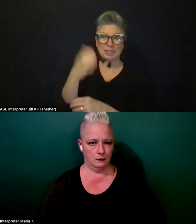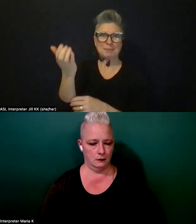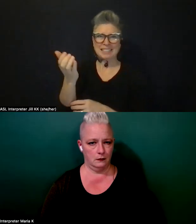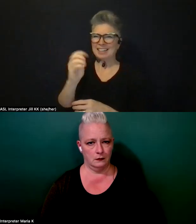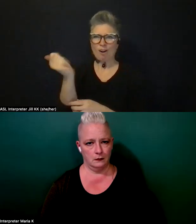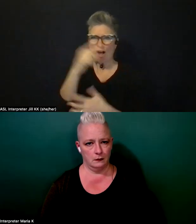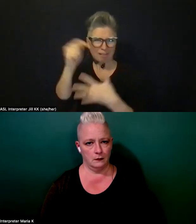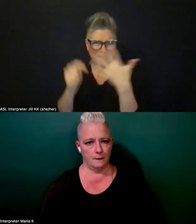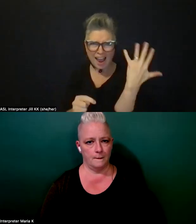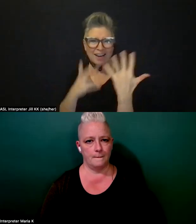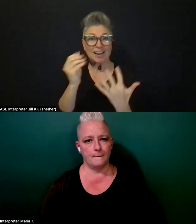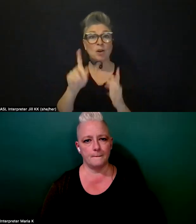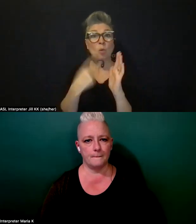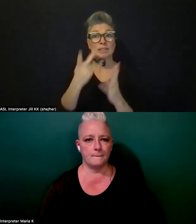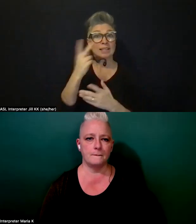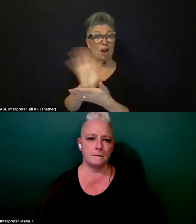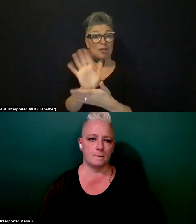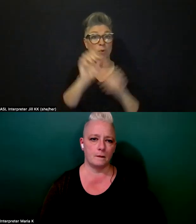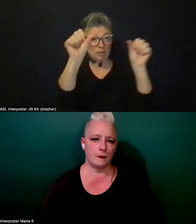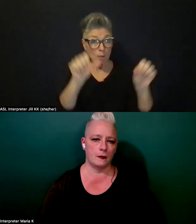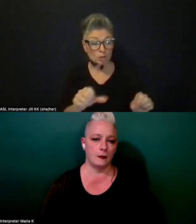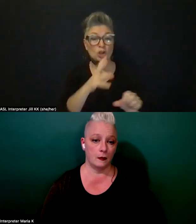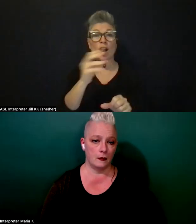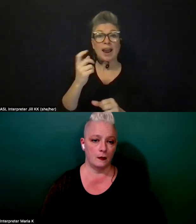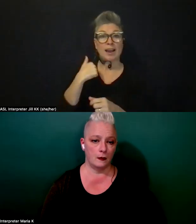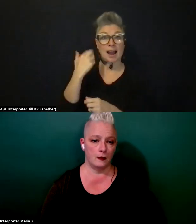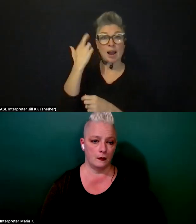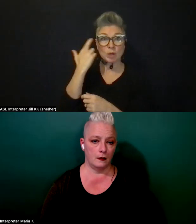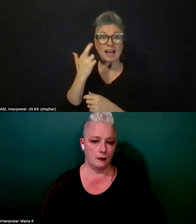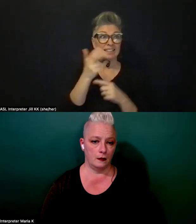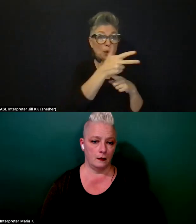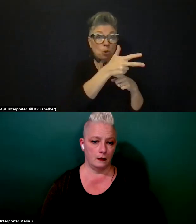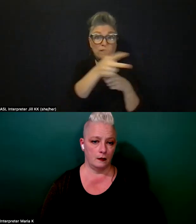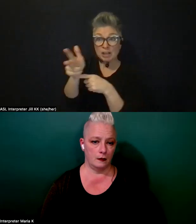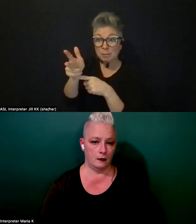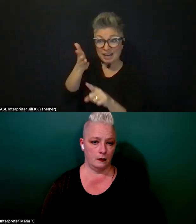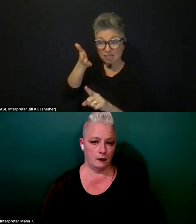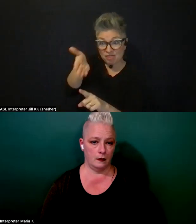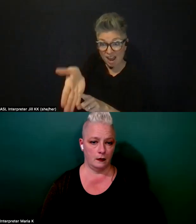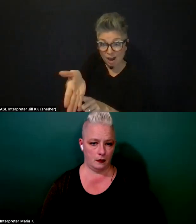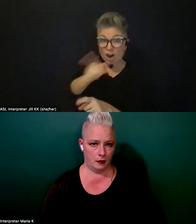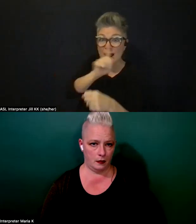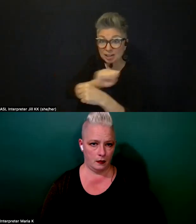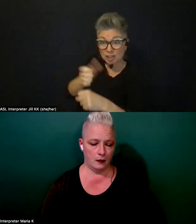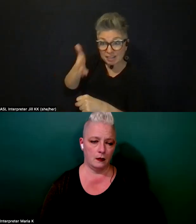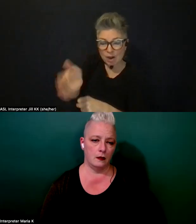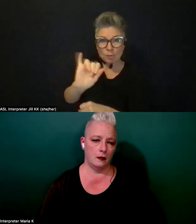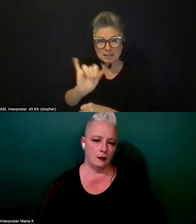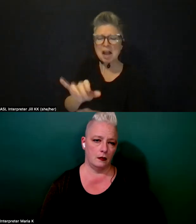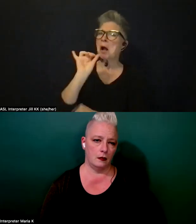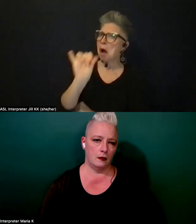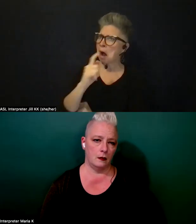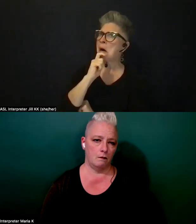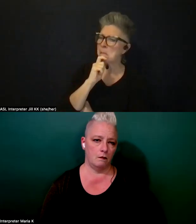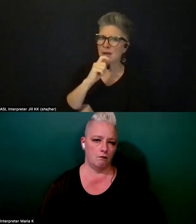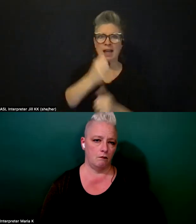poster and once I learned that they were filming Biltmore Christmas down in Biltmore, I was like, hmm. Everybody was like, this is